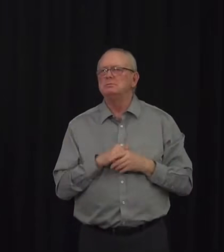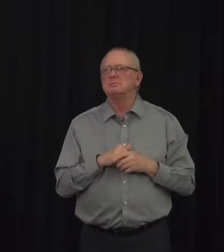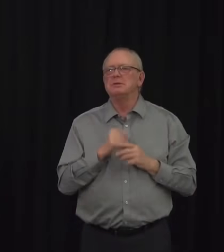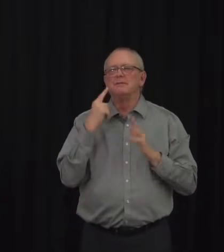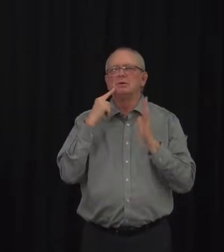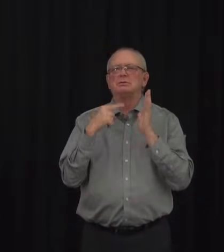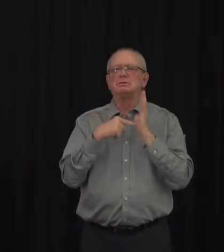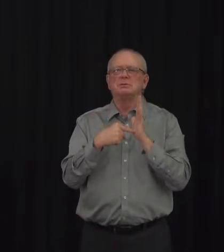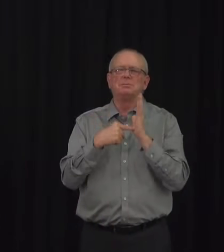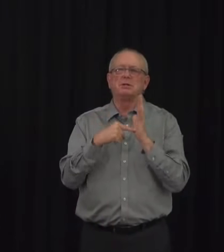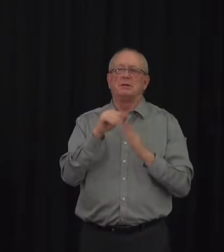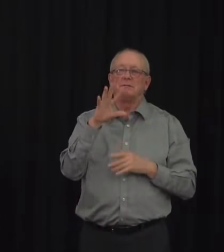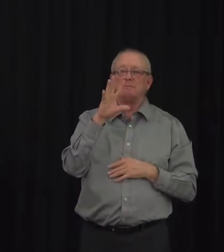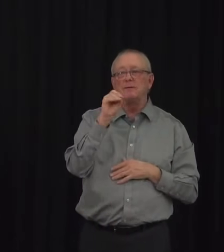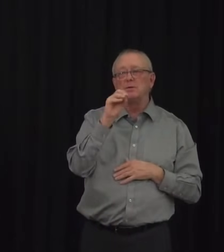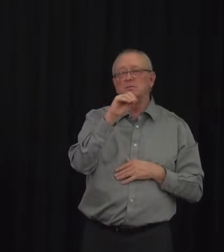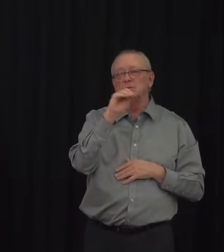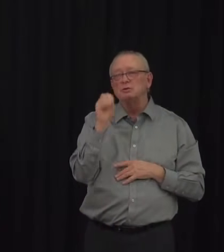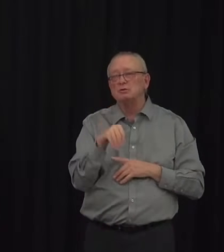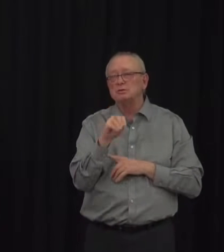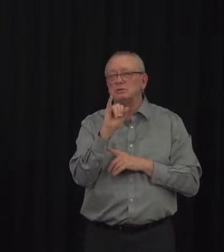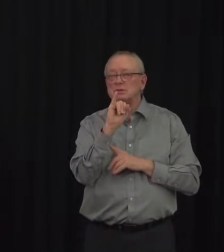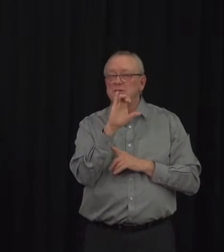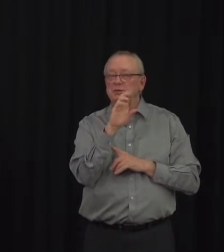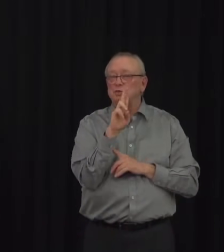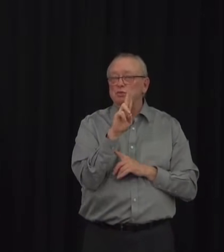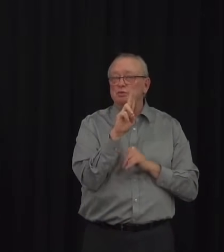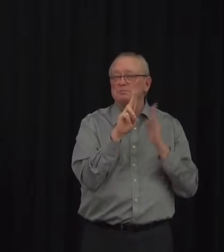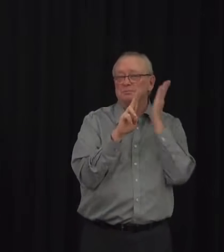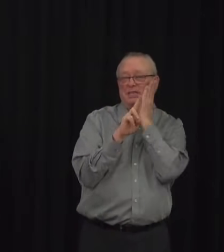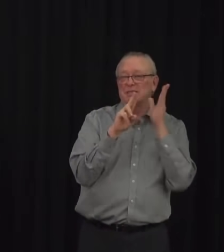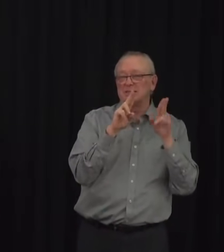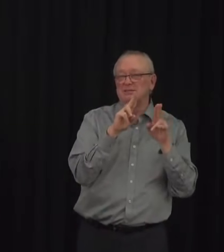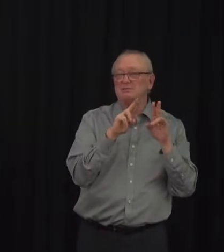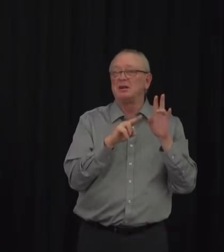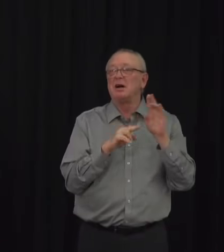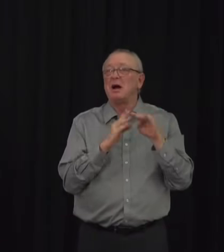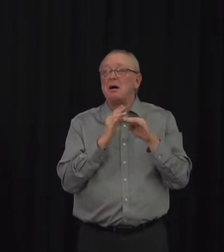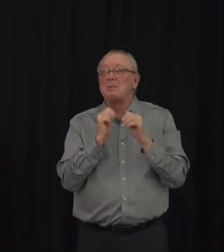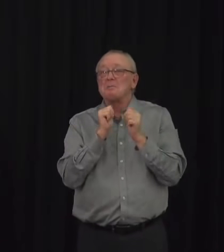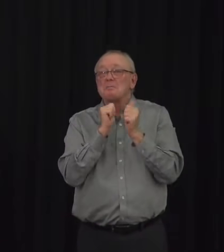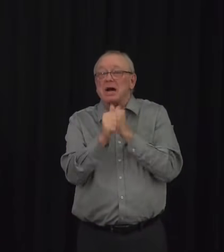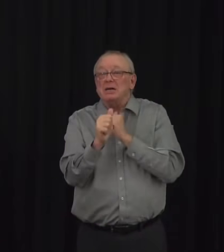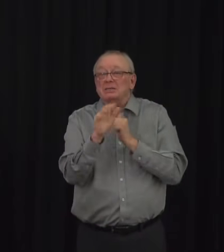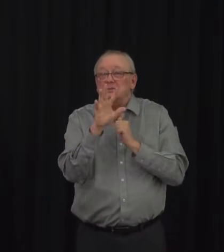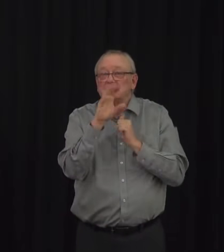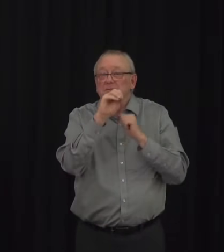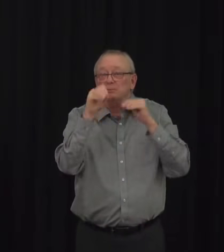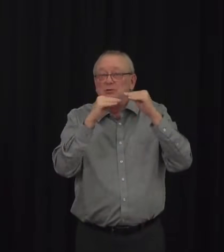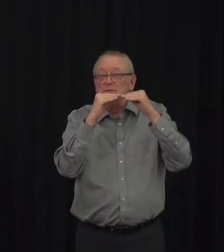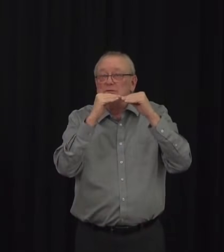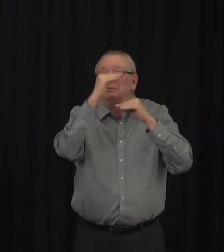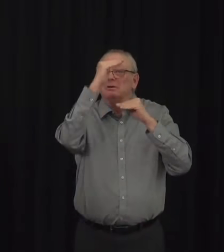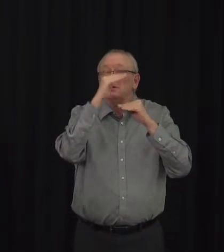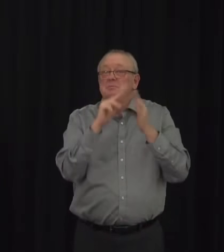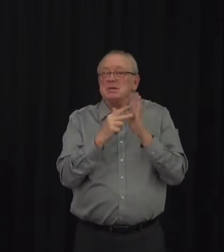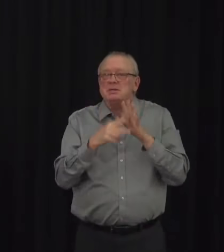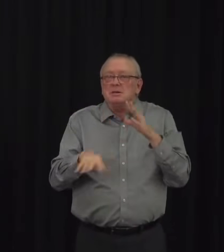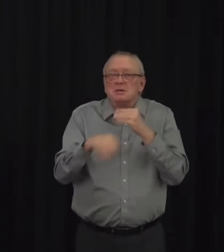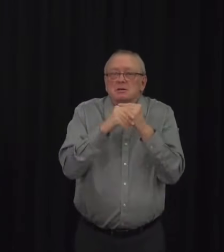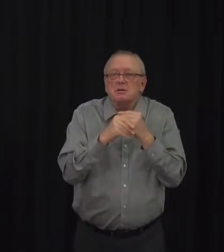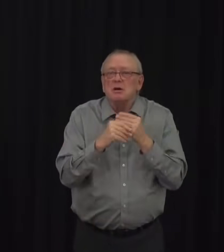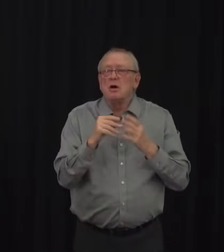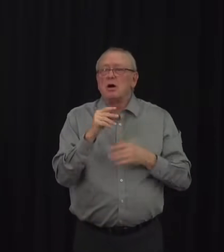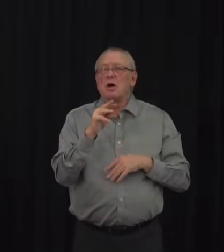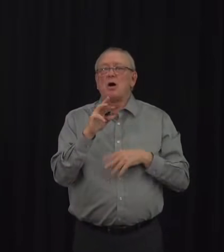the COVID ICU beds that was 70 at the time. So what specific triggers, such as R value, positivity rates, specific daily case